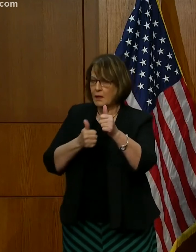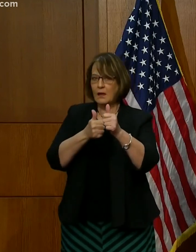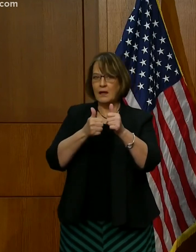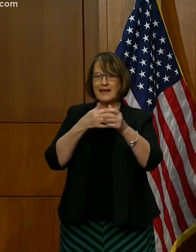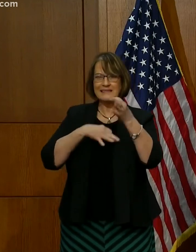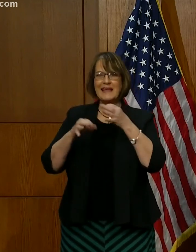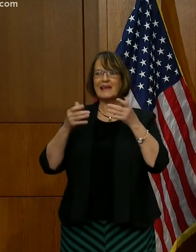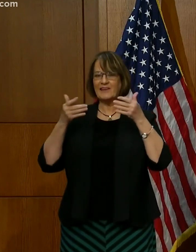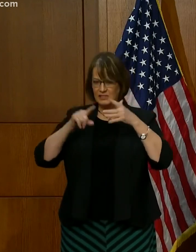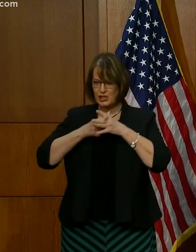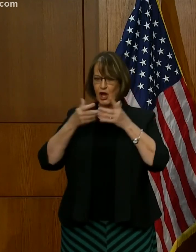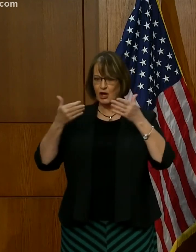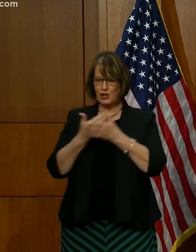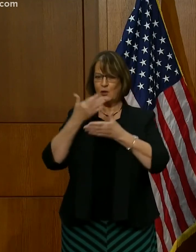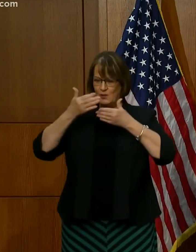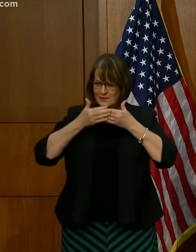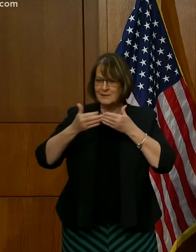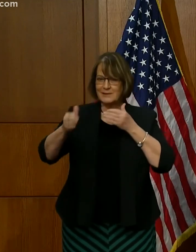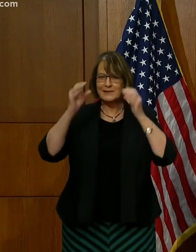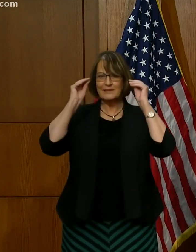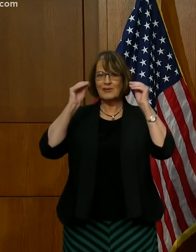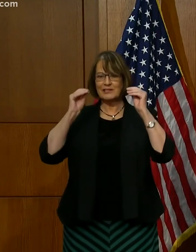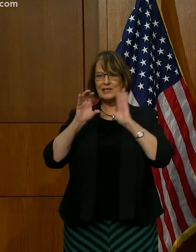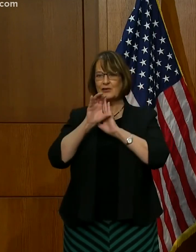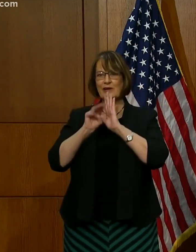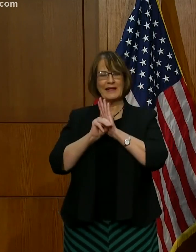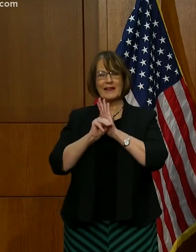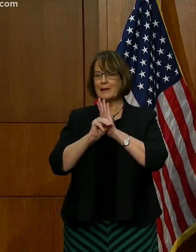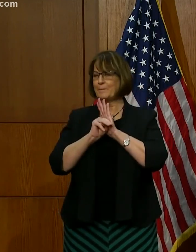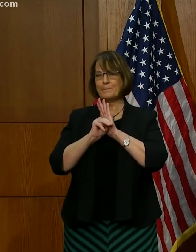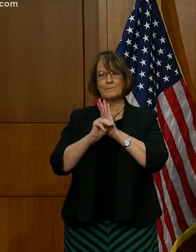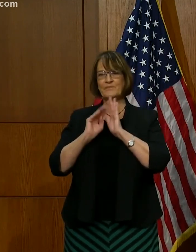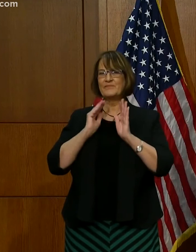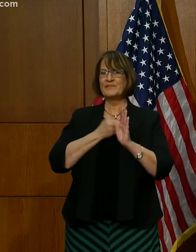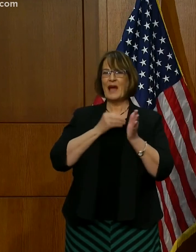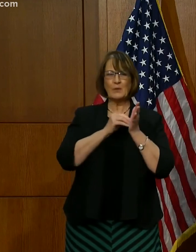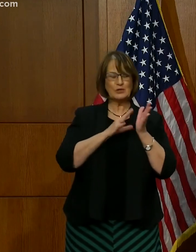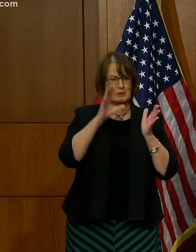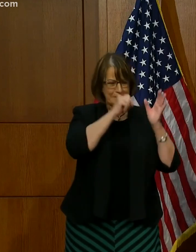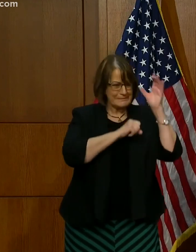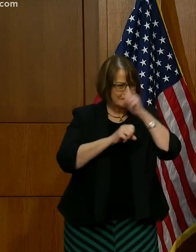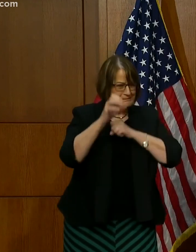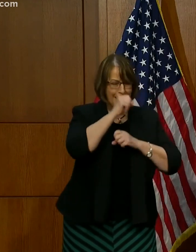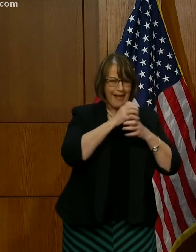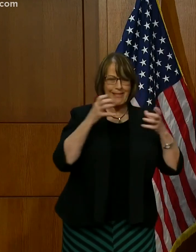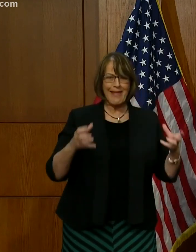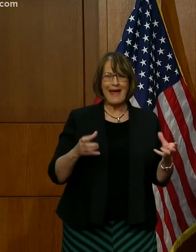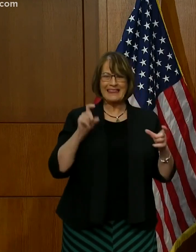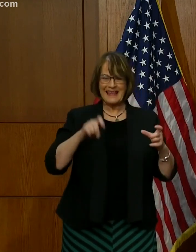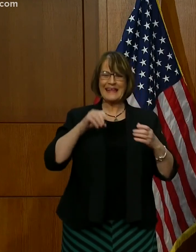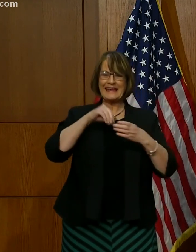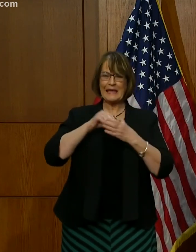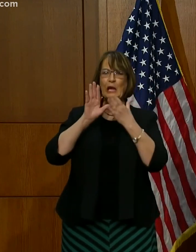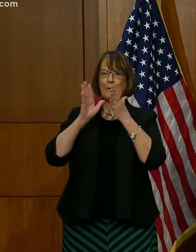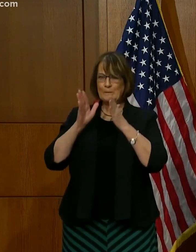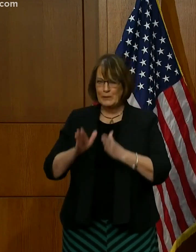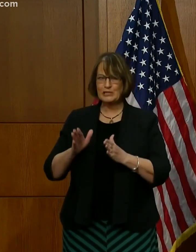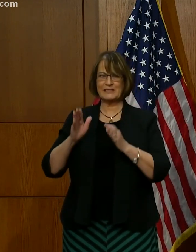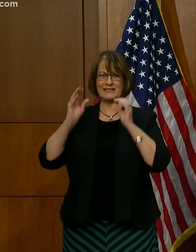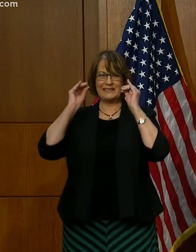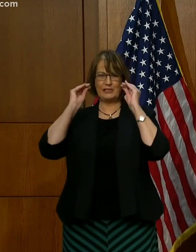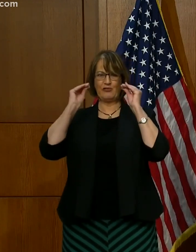instruction and curriculum. Our students need in-person instruction. Not only will